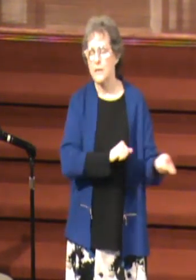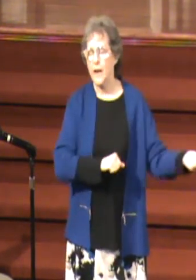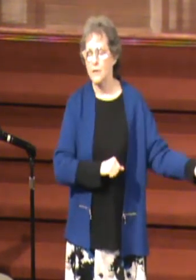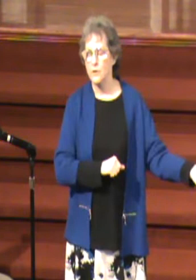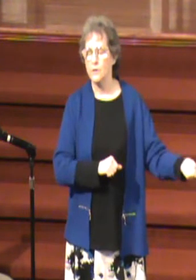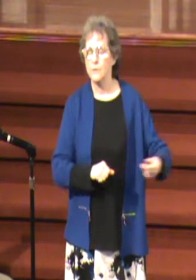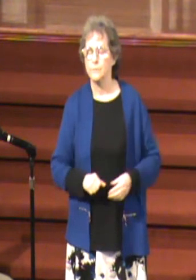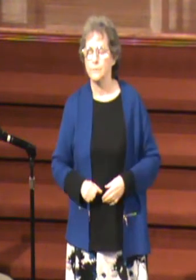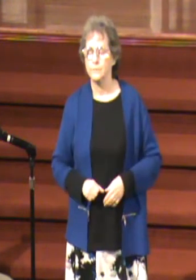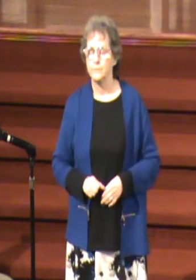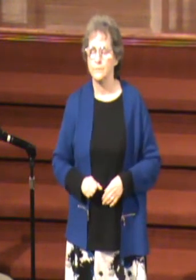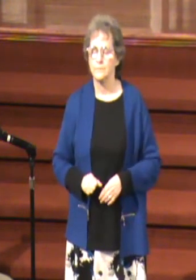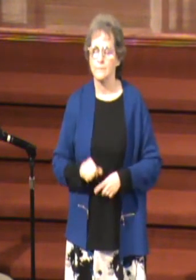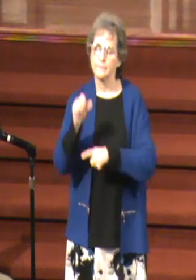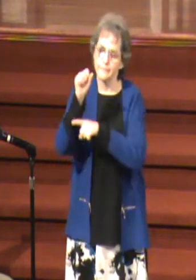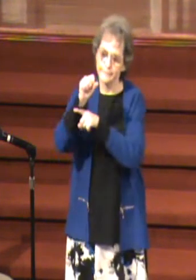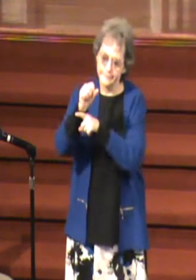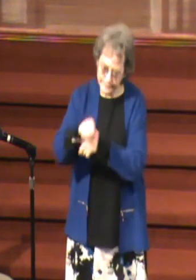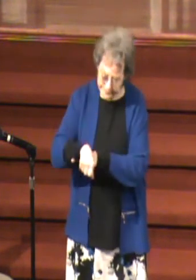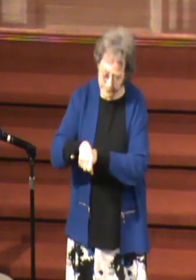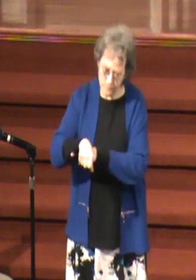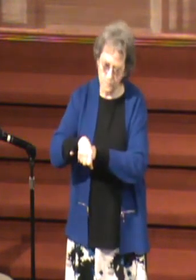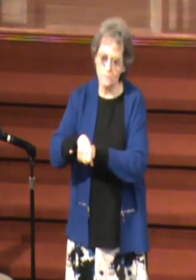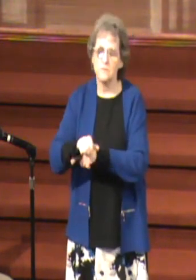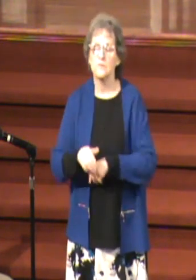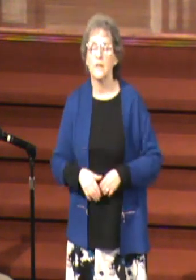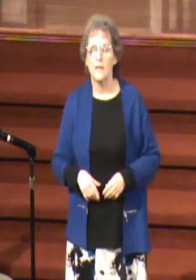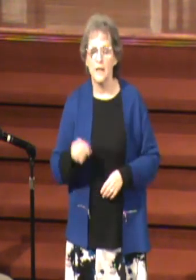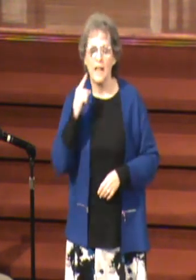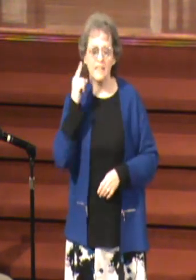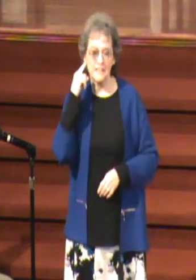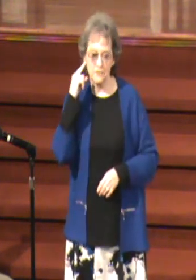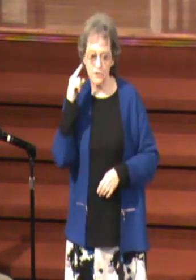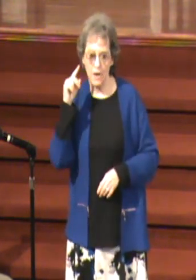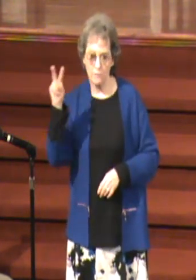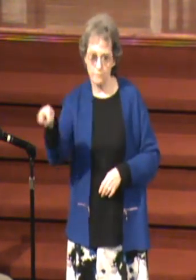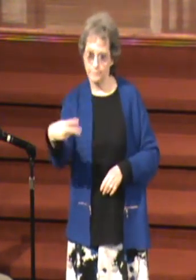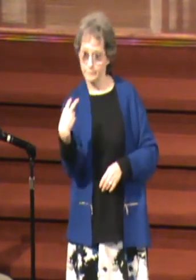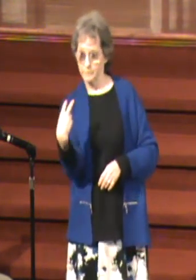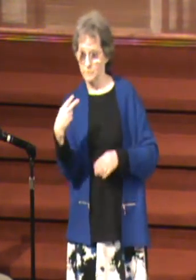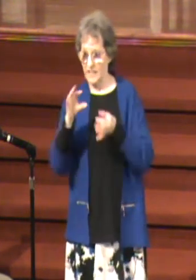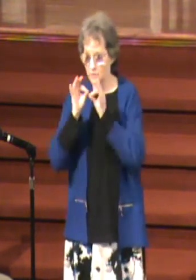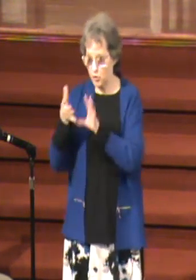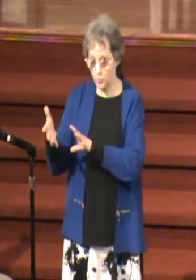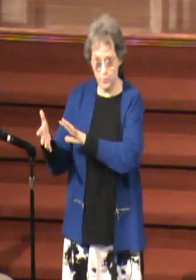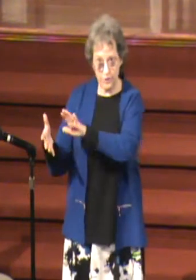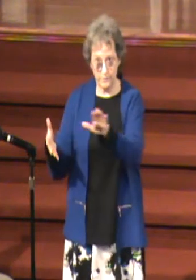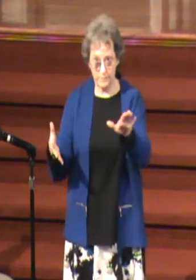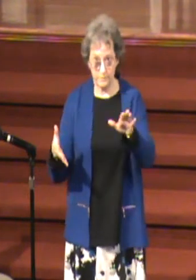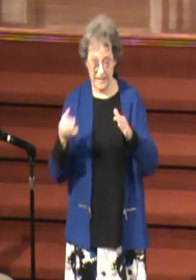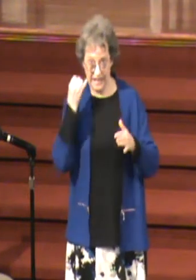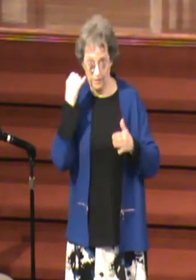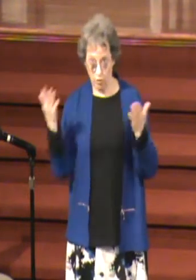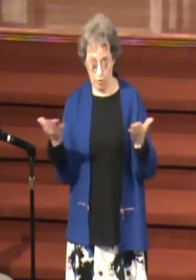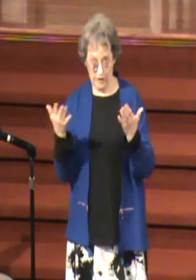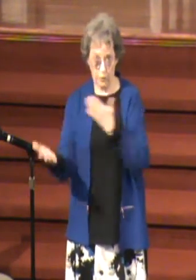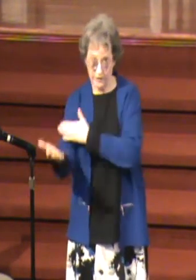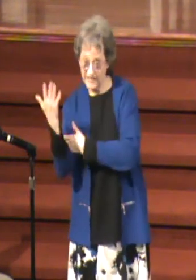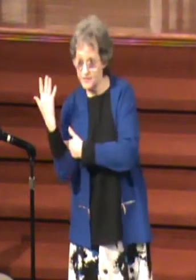With your heads bowed and eyes closed, deaf looking at the interpreter, please. If you're here today and you don't know for